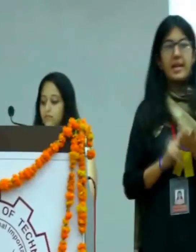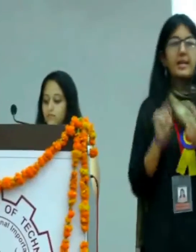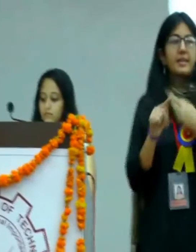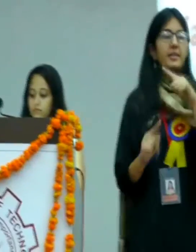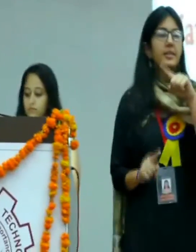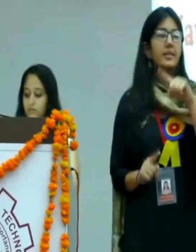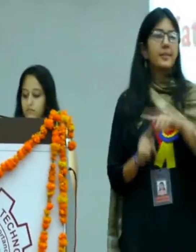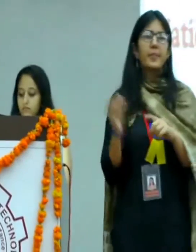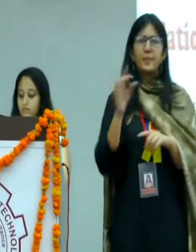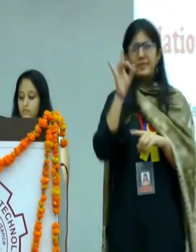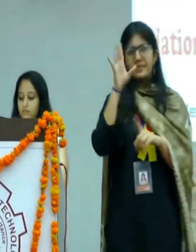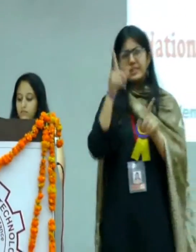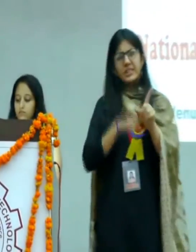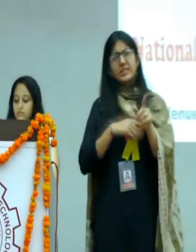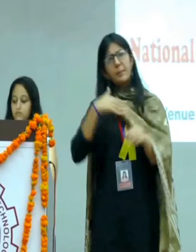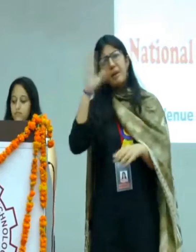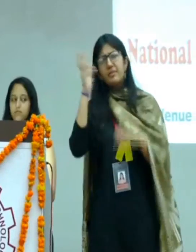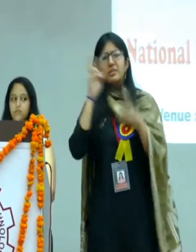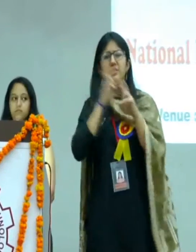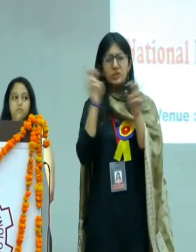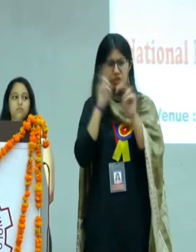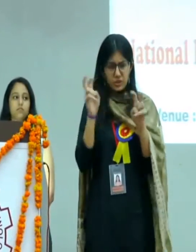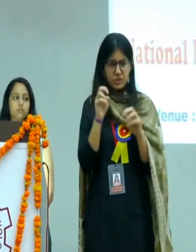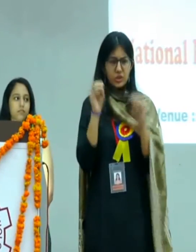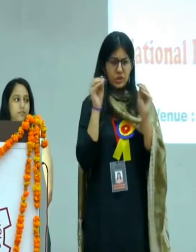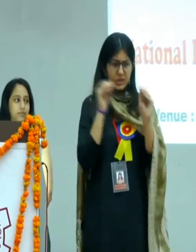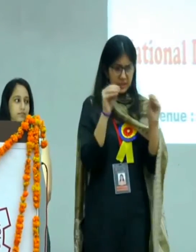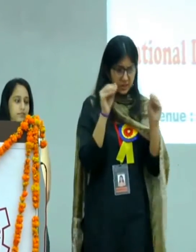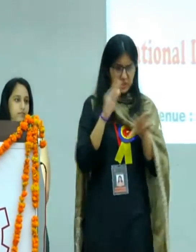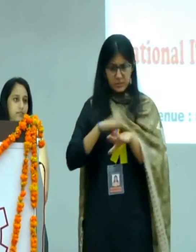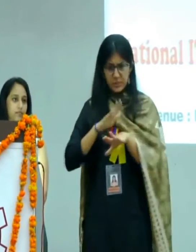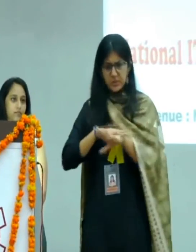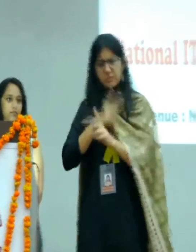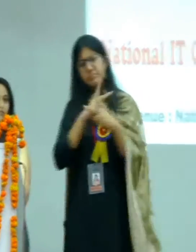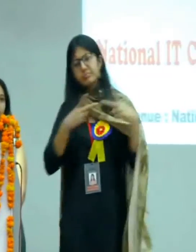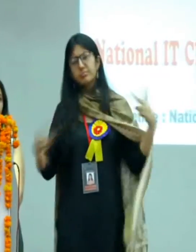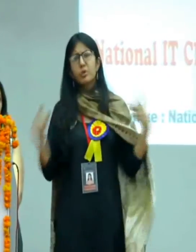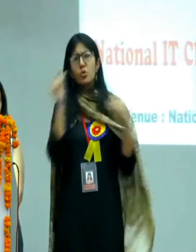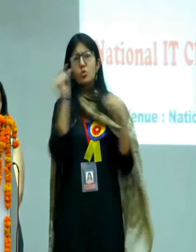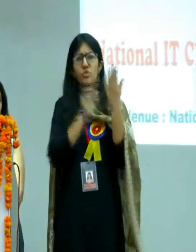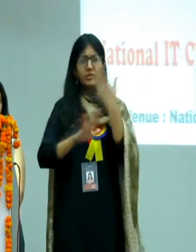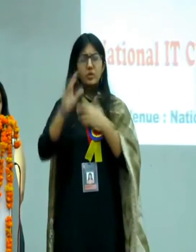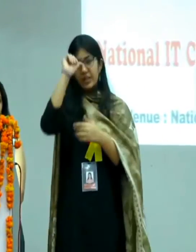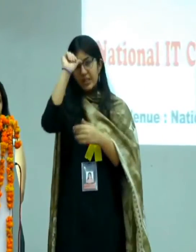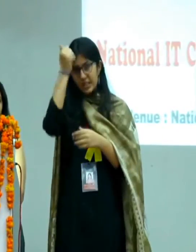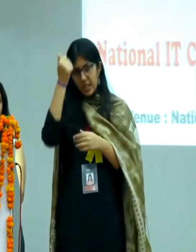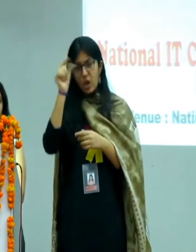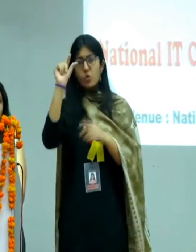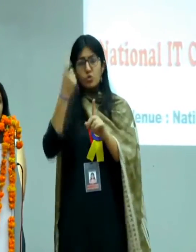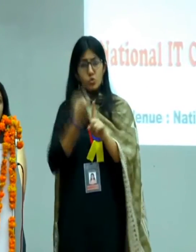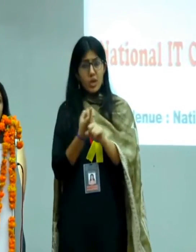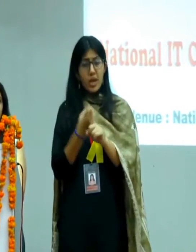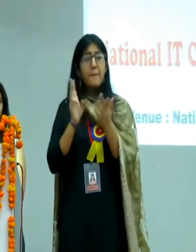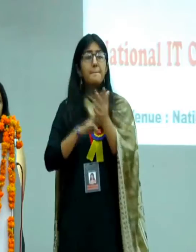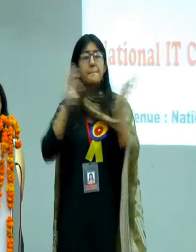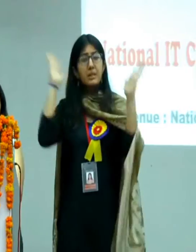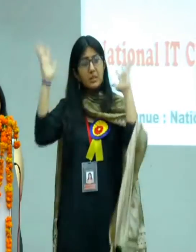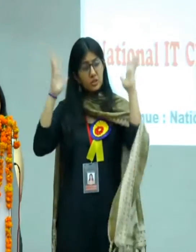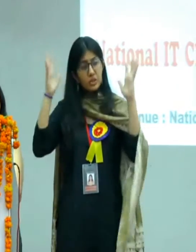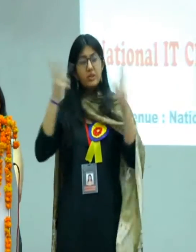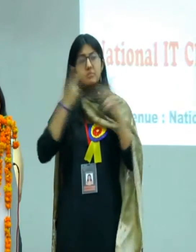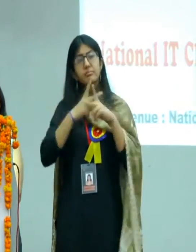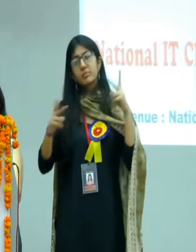has more than 15-year research and teaching experience in various universities of India, UK, Australia, and Malaysia.